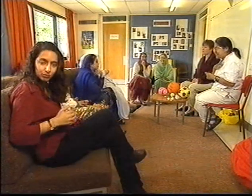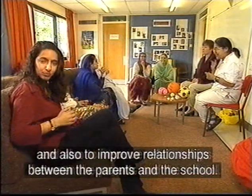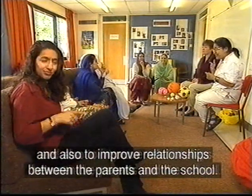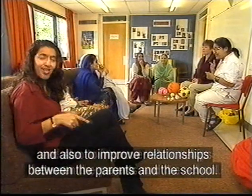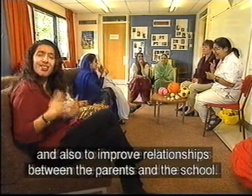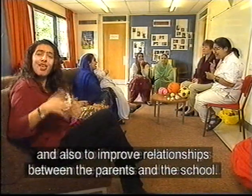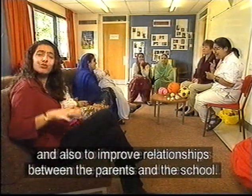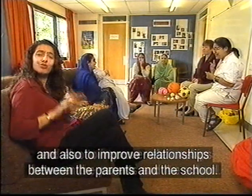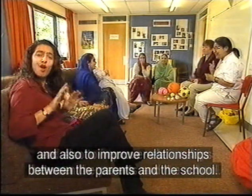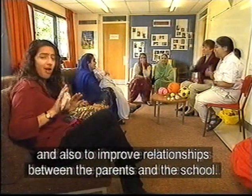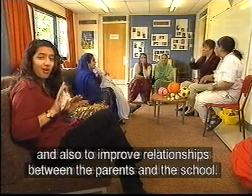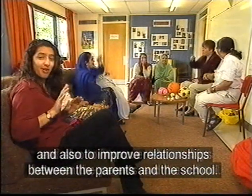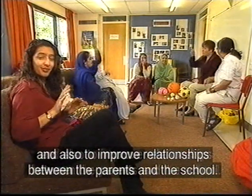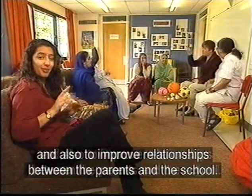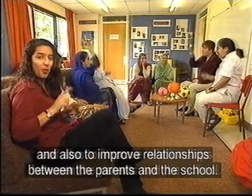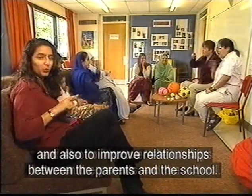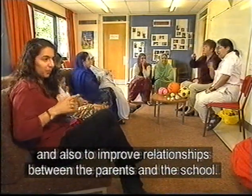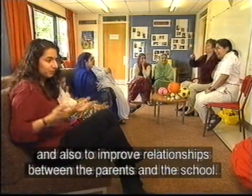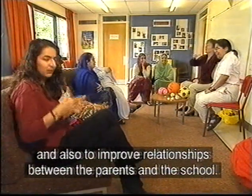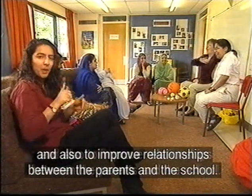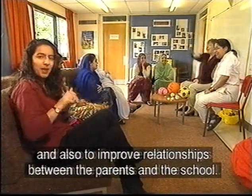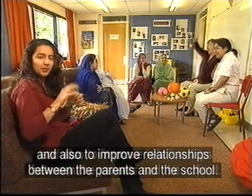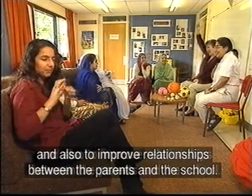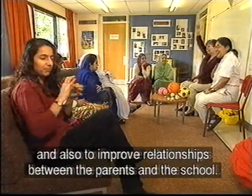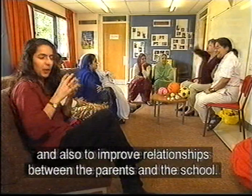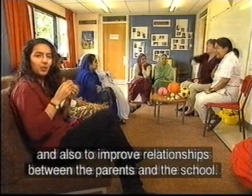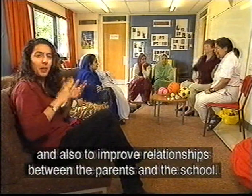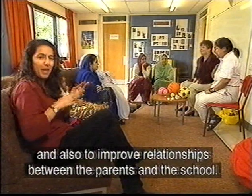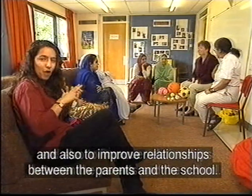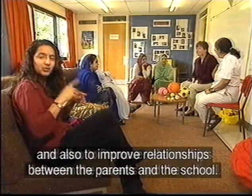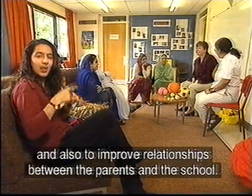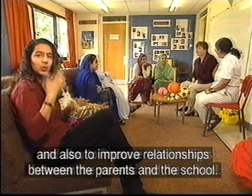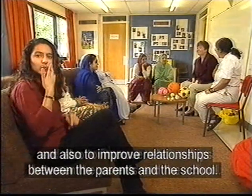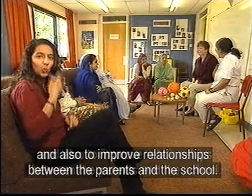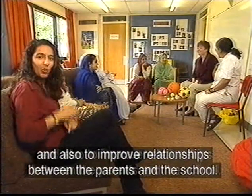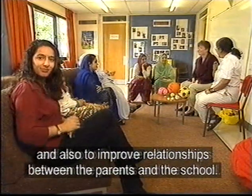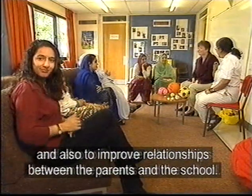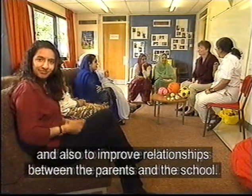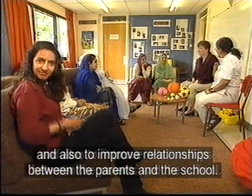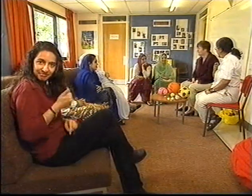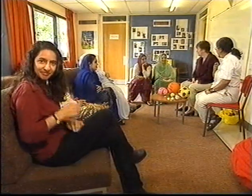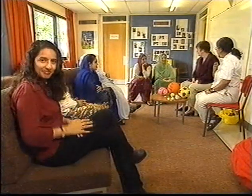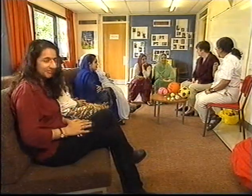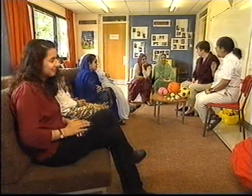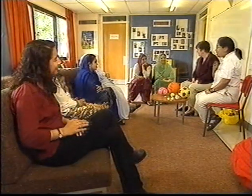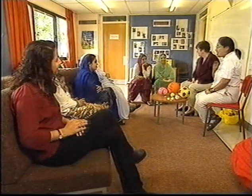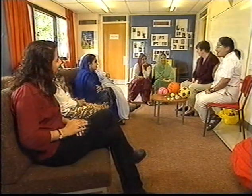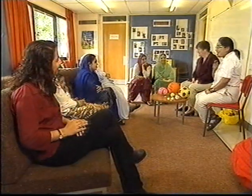Not only that, but also to improve relationships between the parents and the school.